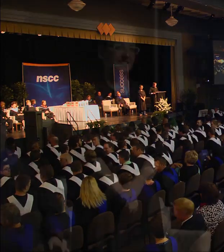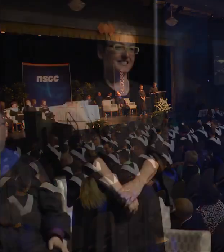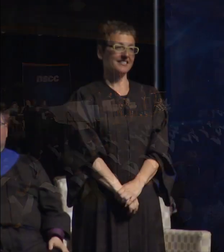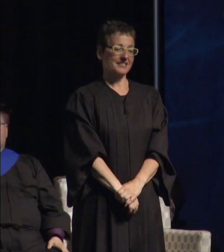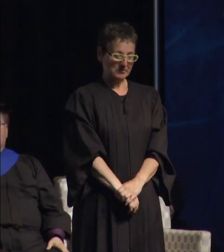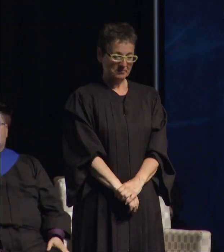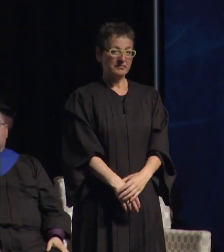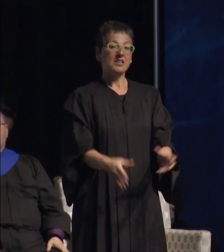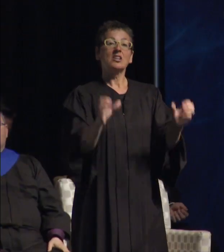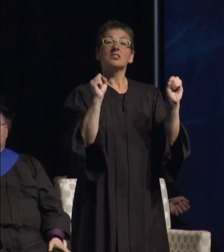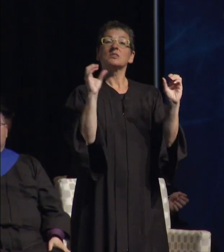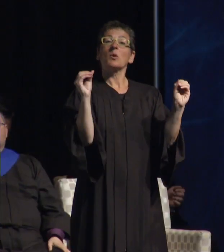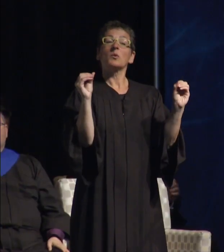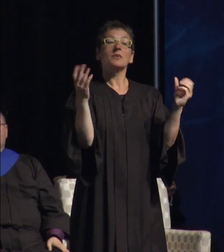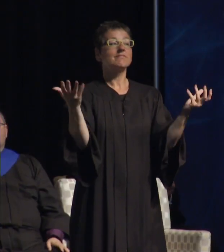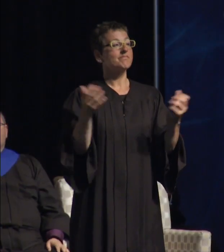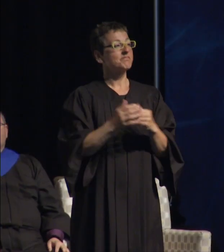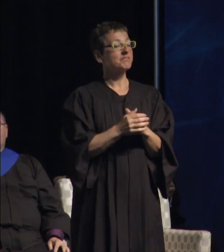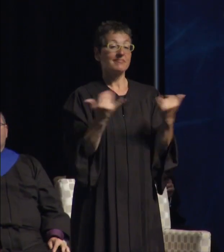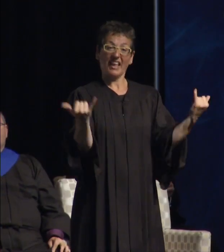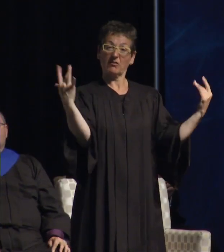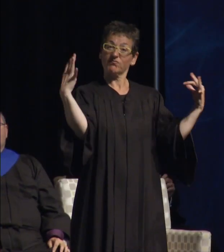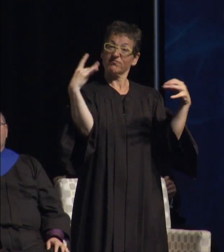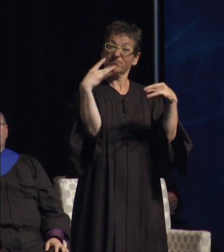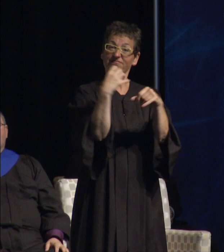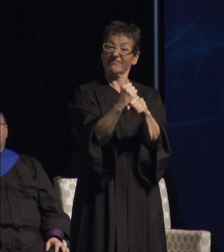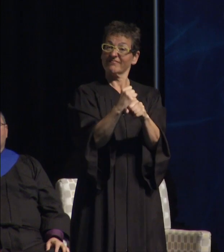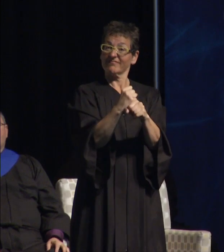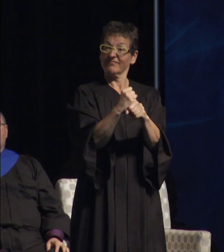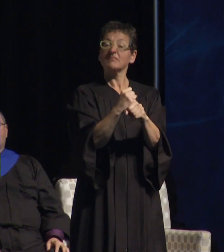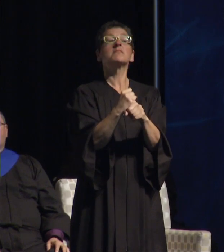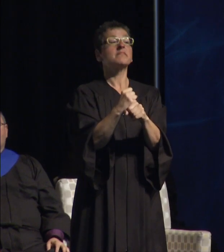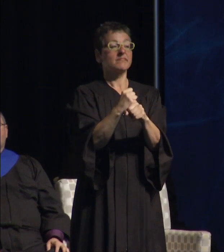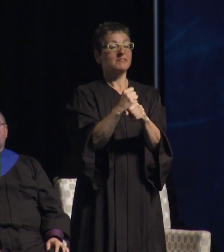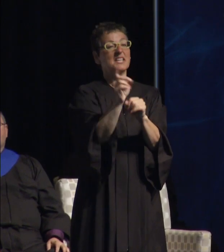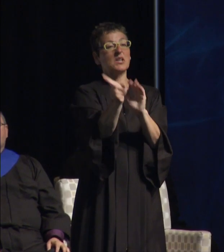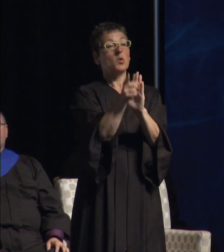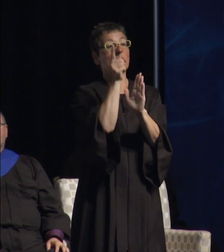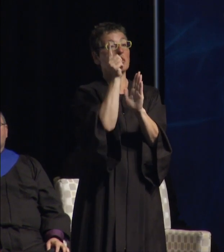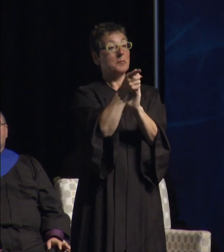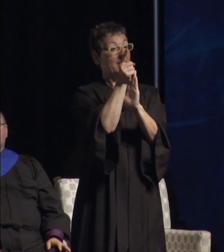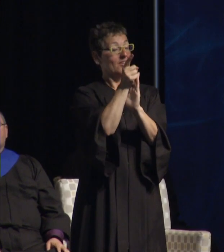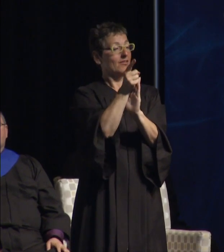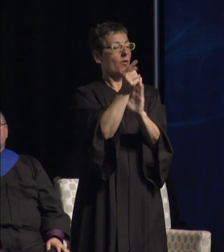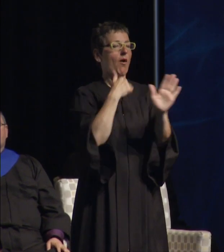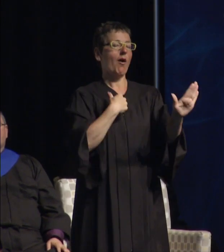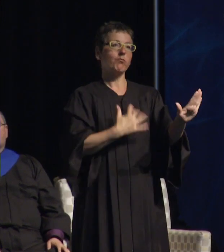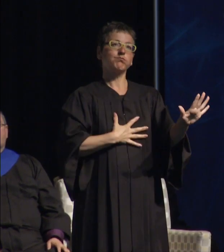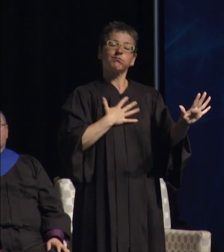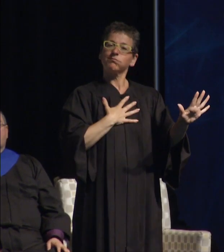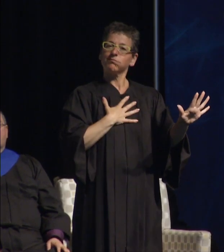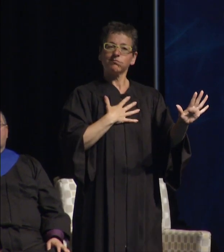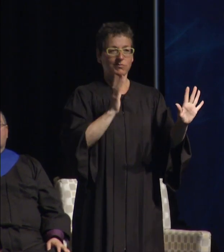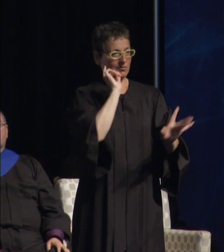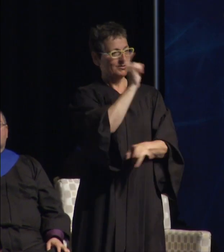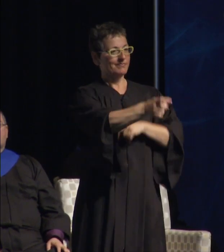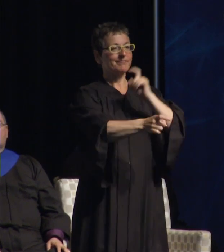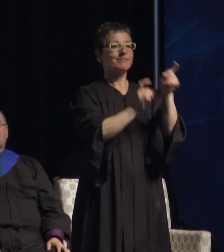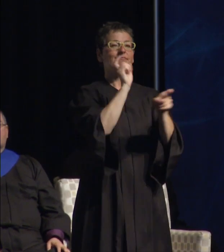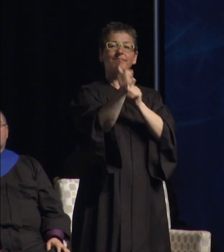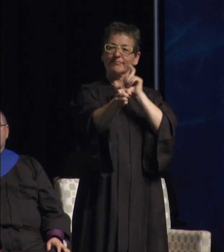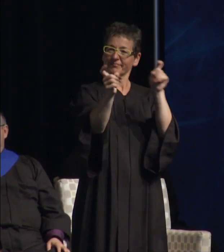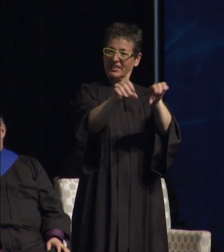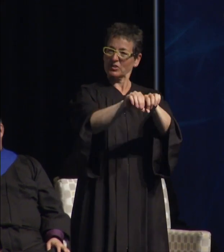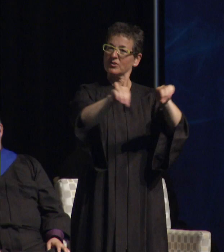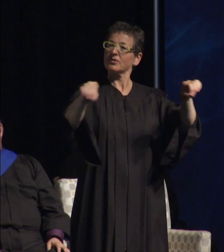So graduates, in conclusion, I want to acknowledge that in a minute, I'll have the absolute honor of presenting you with your certificate or